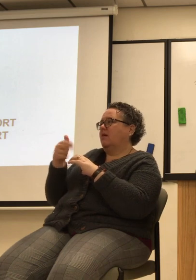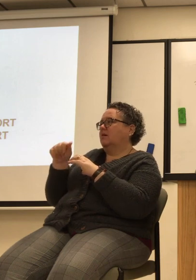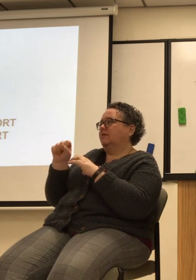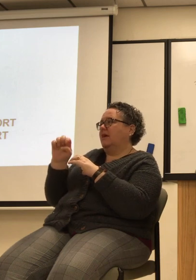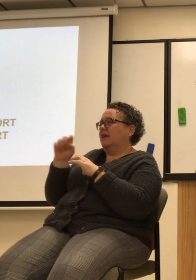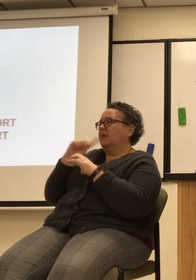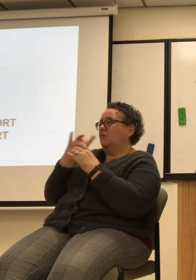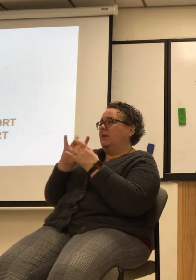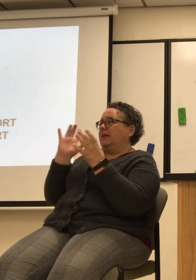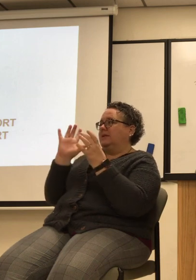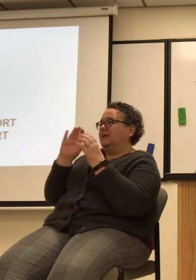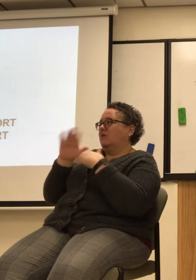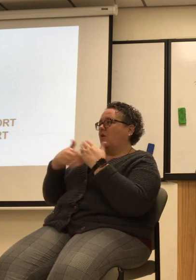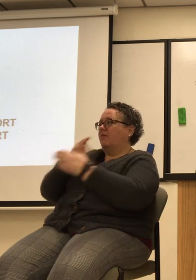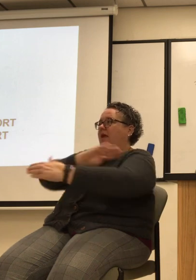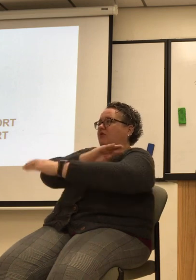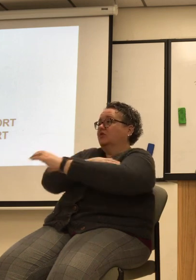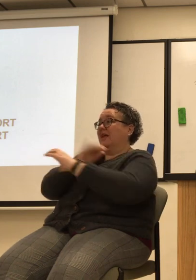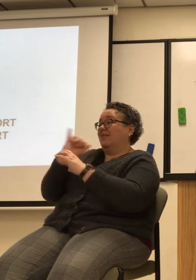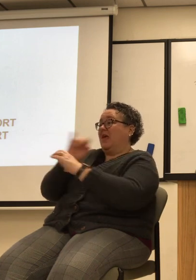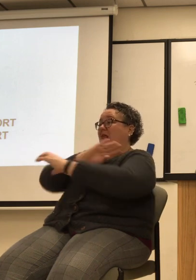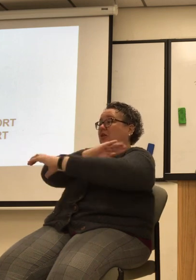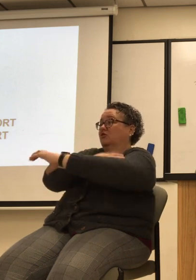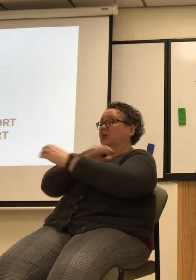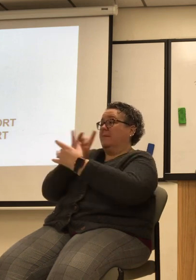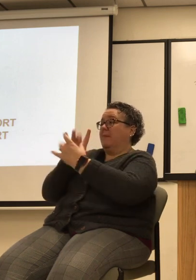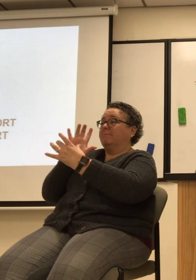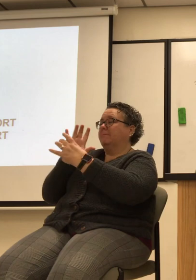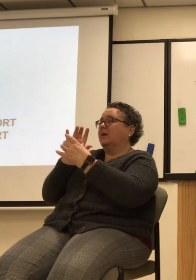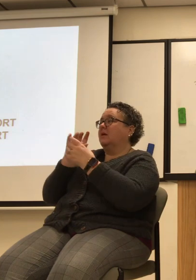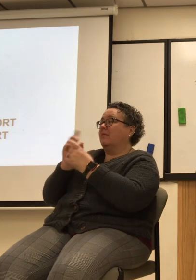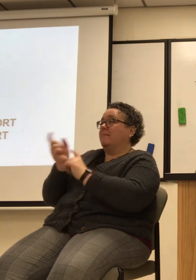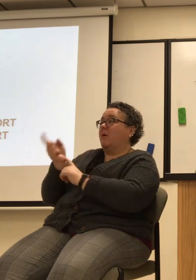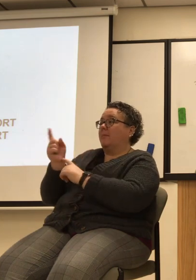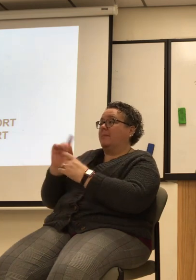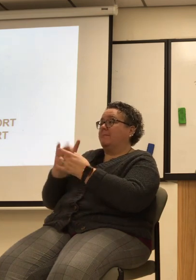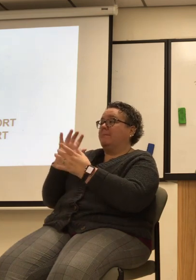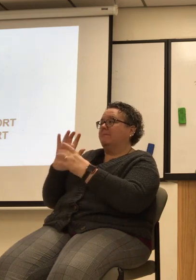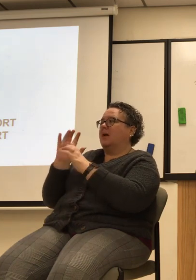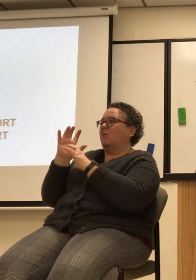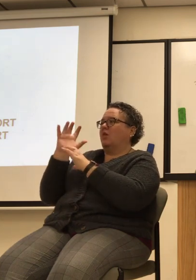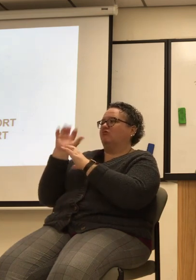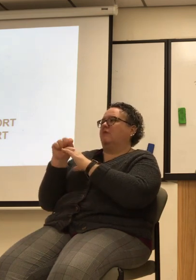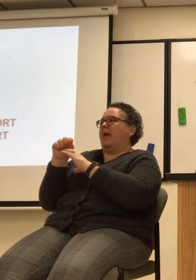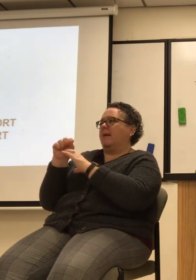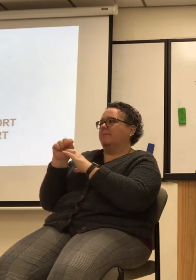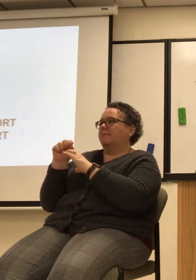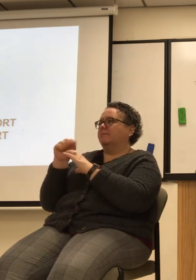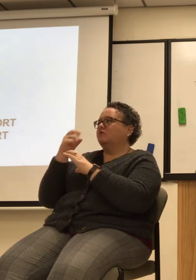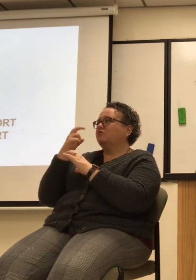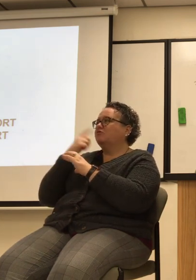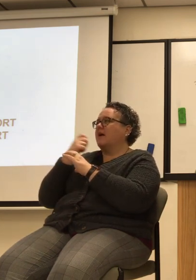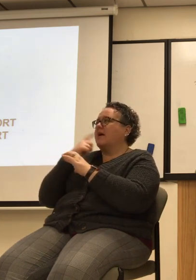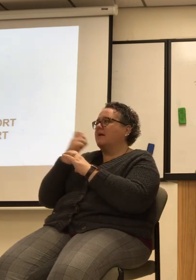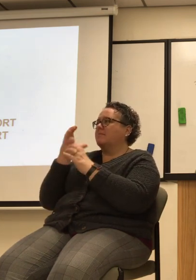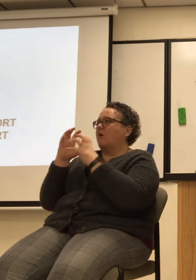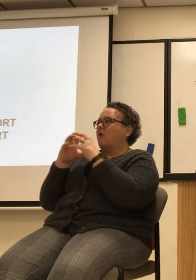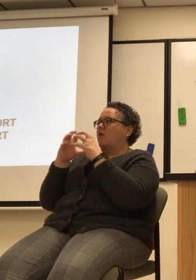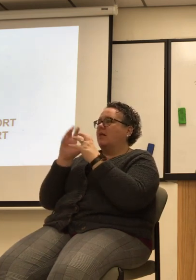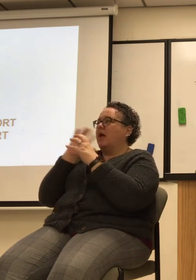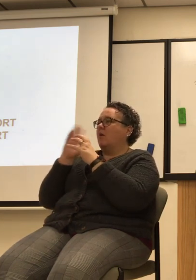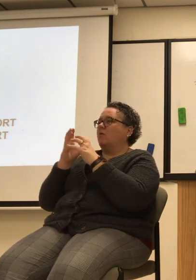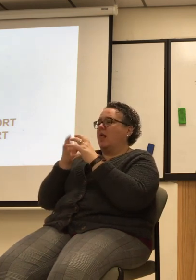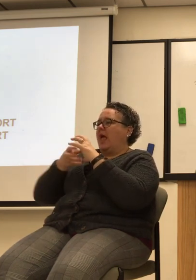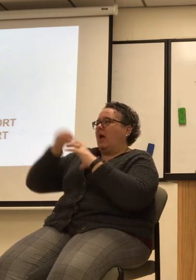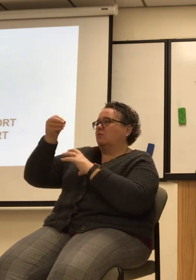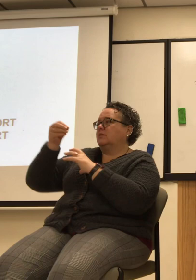energy. And that energy, when it's at the moment it's released, it'll grab a red ball and it'll transport it out